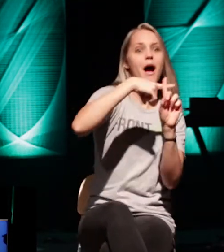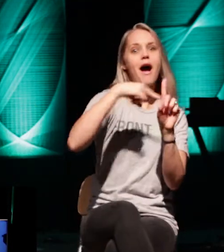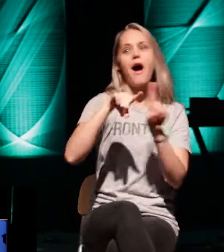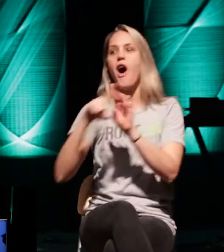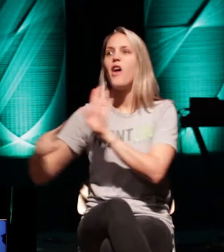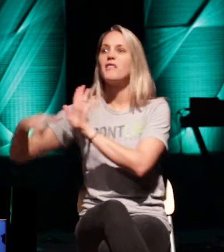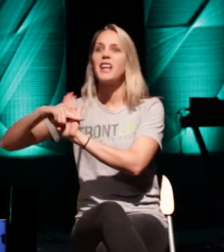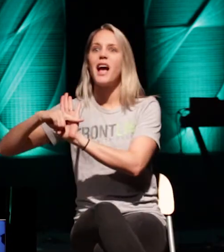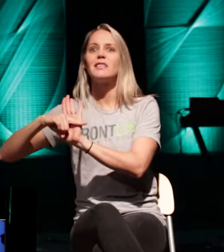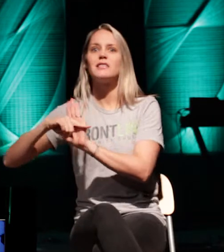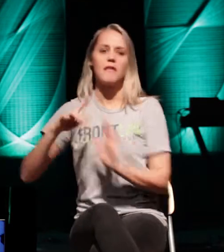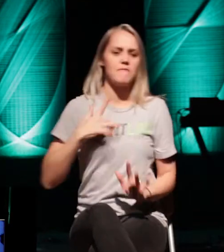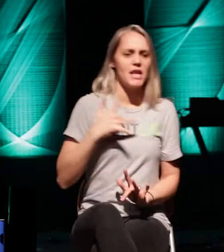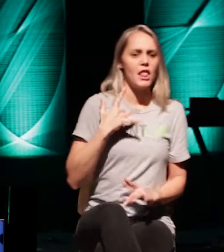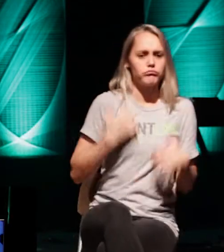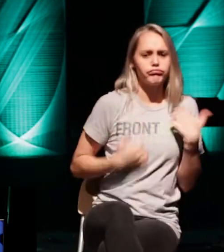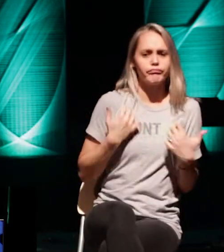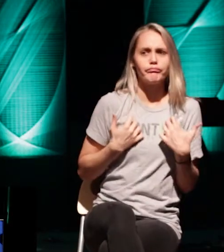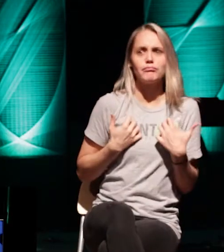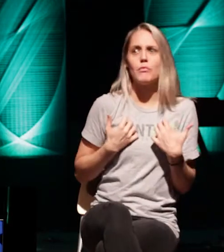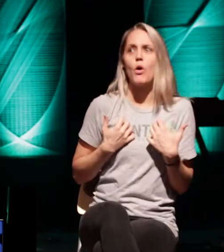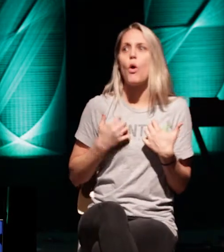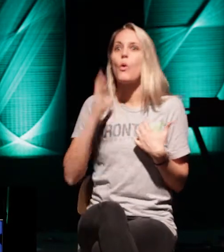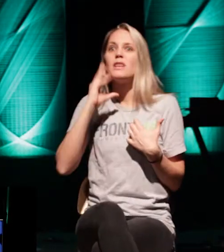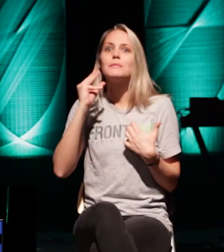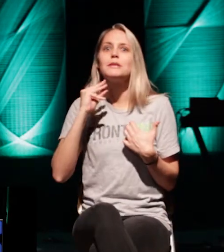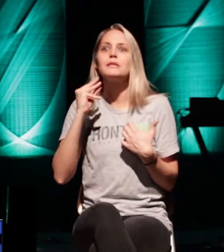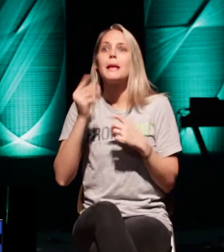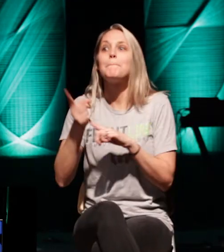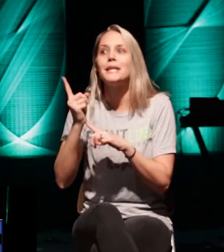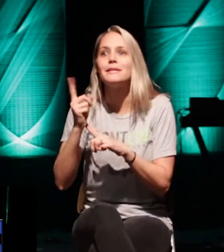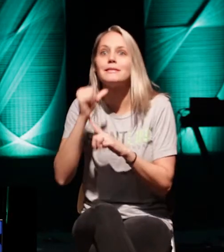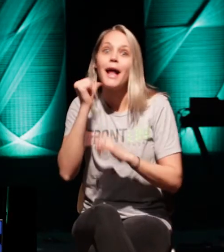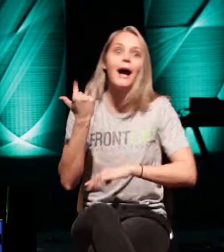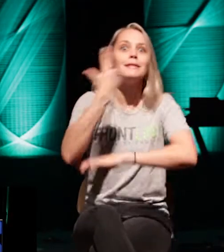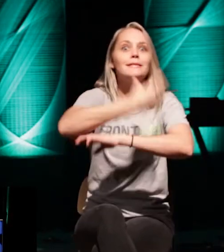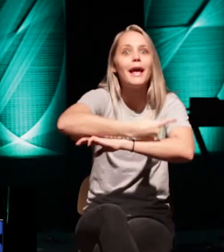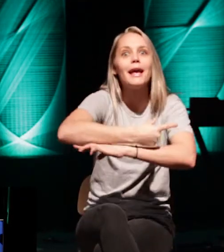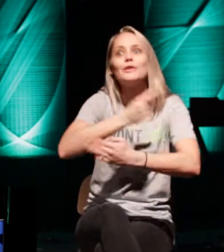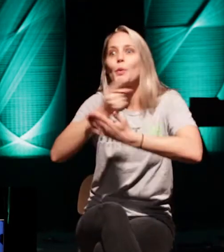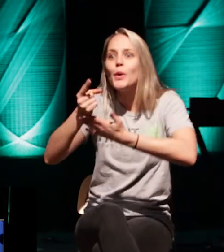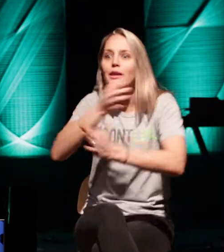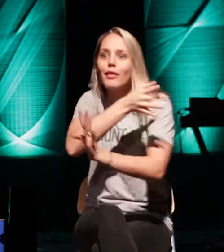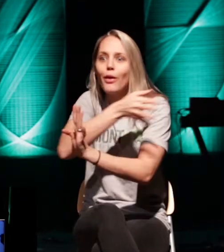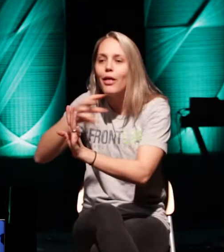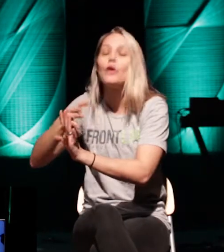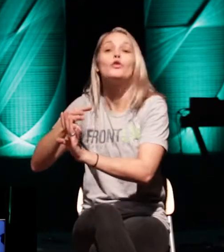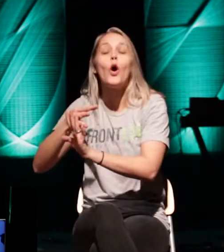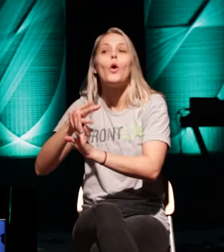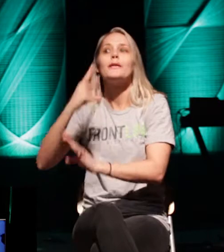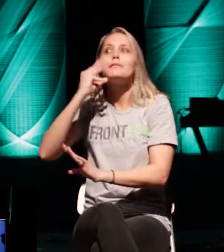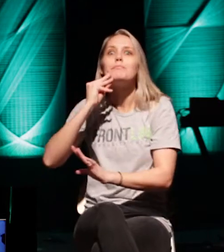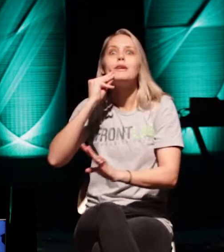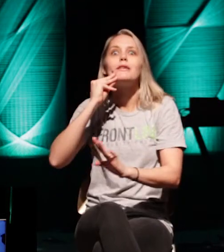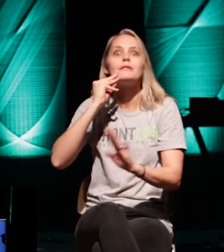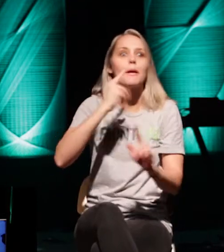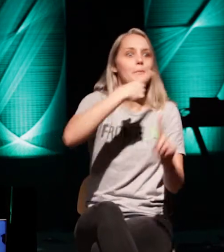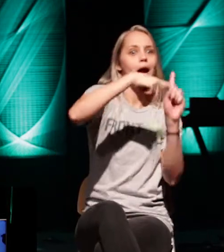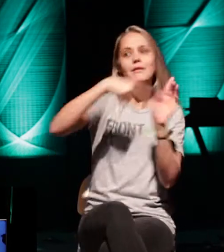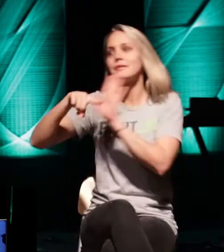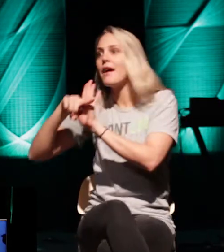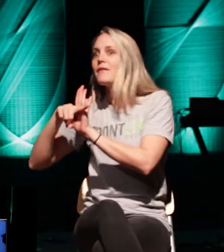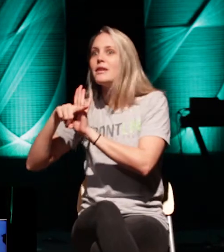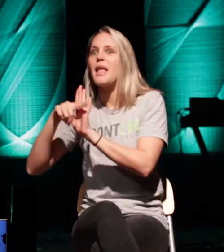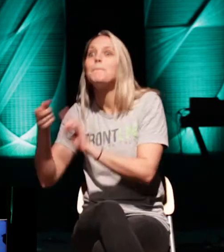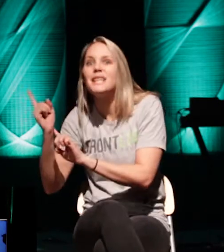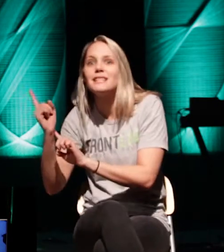of minutes, not days or weeks, but minutes. And so we're going to have a lot of fun with Jonah today. But to understand Jonah and where we're going with